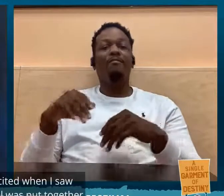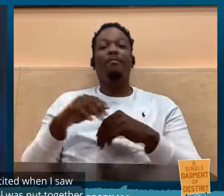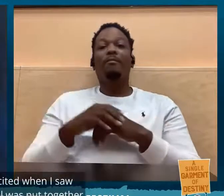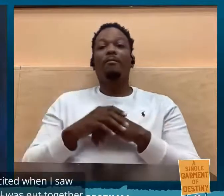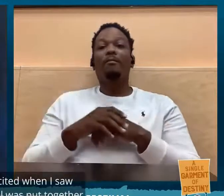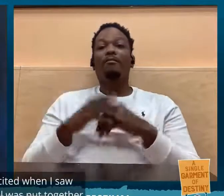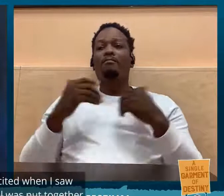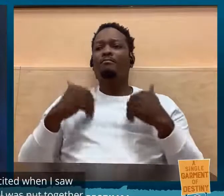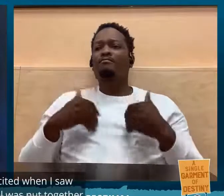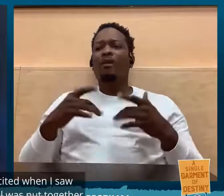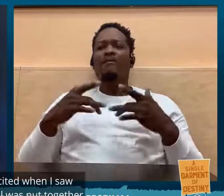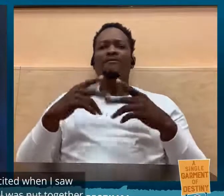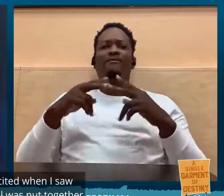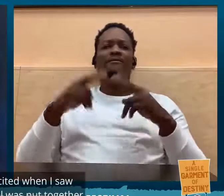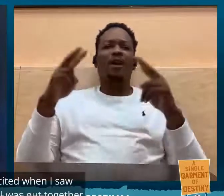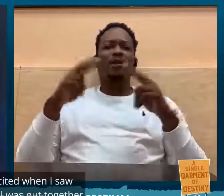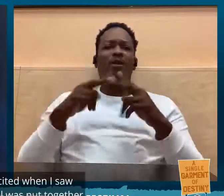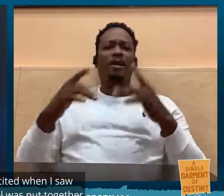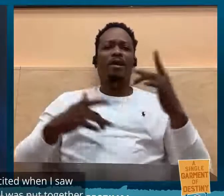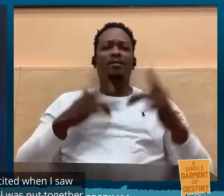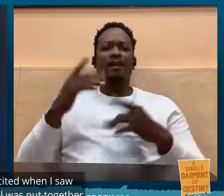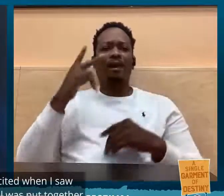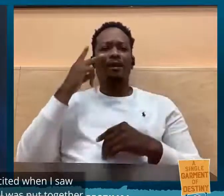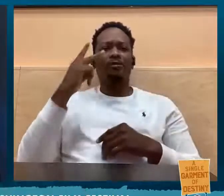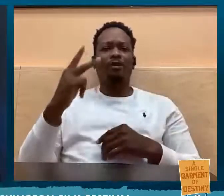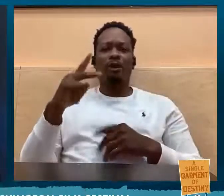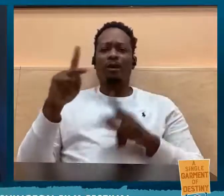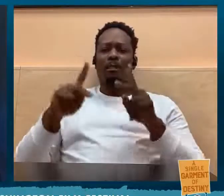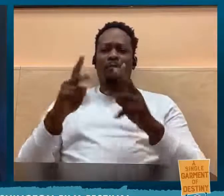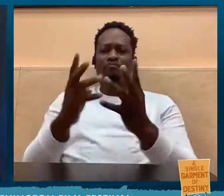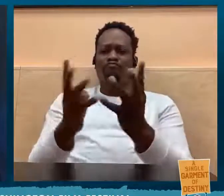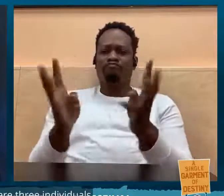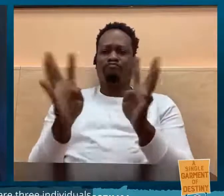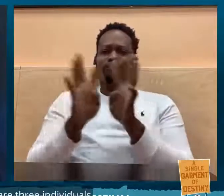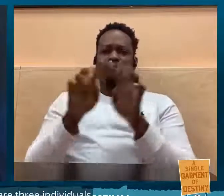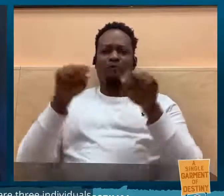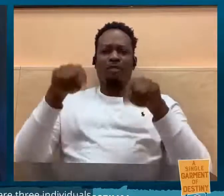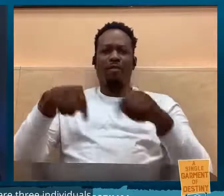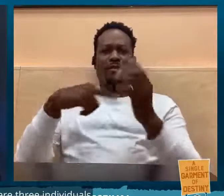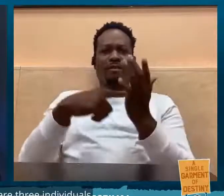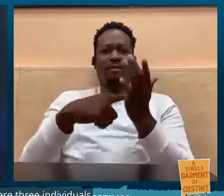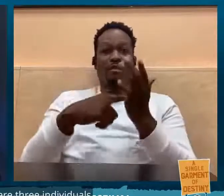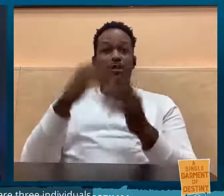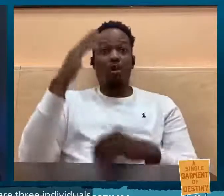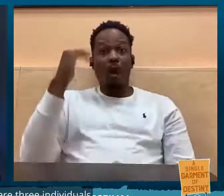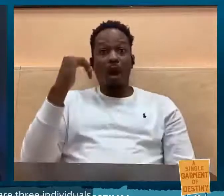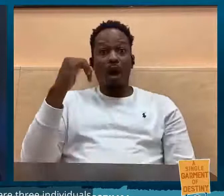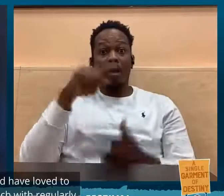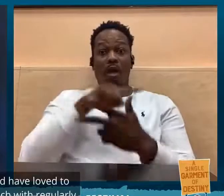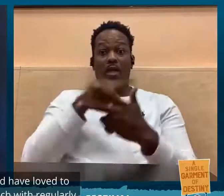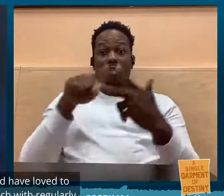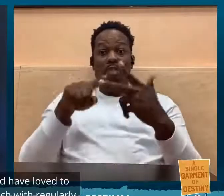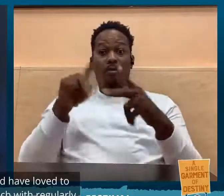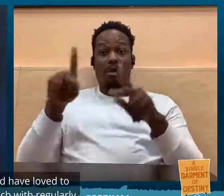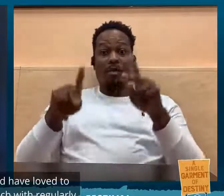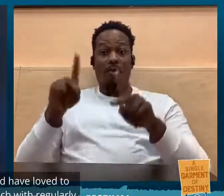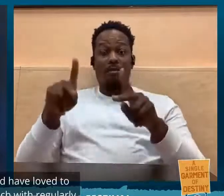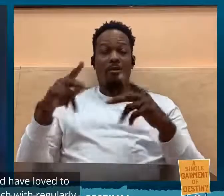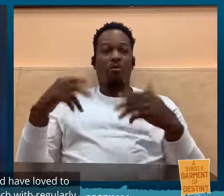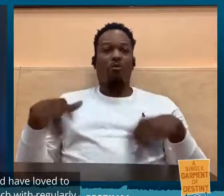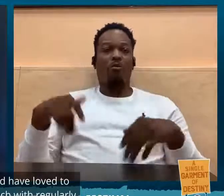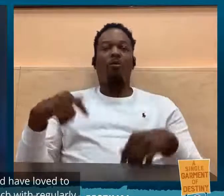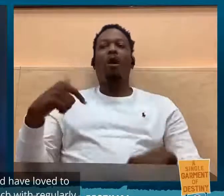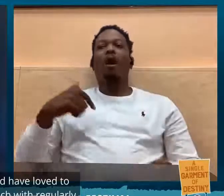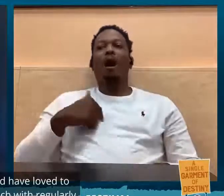I was so excited when I saw that this panel was put together because these are three individuals that I would